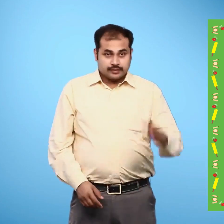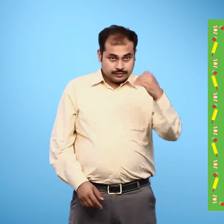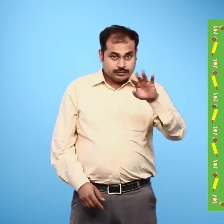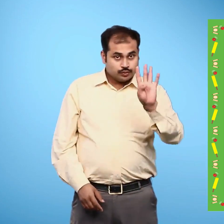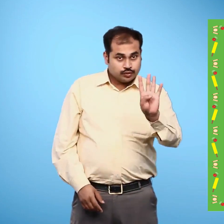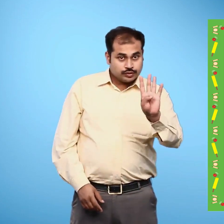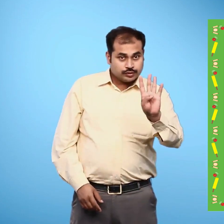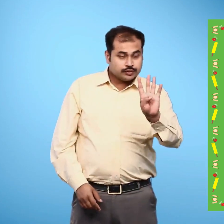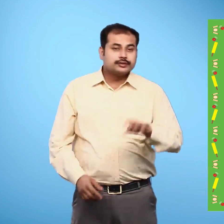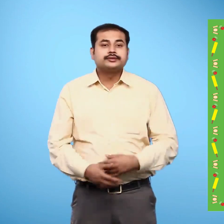4.